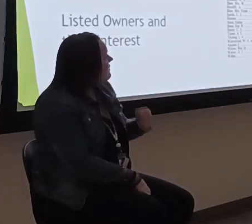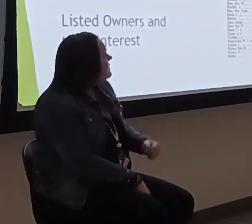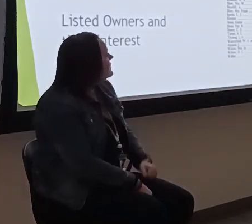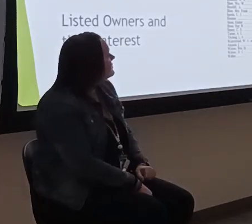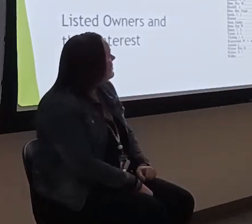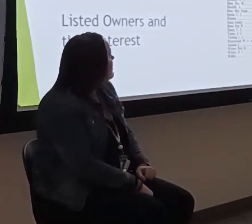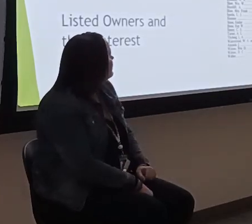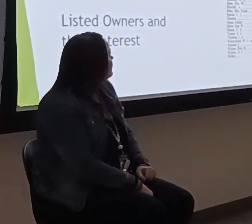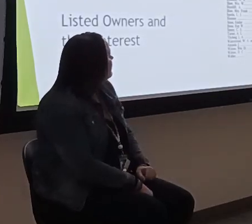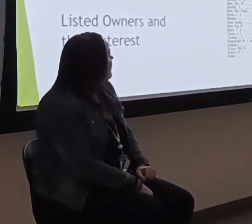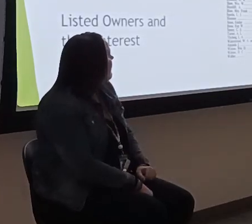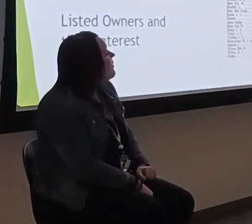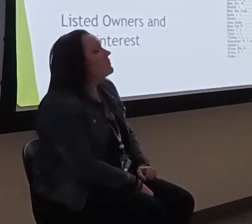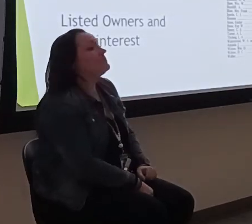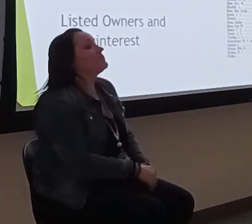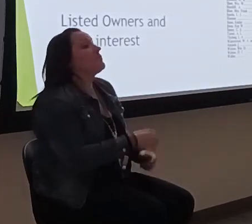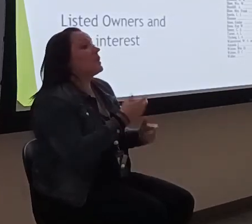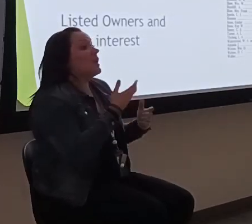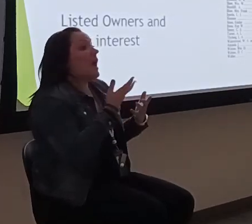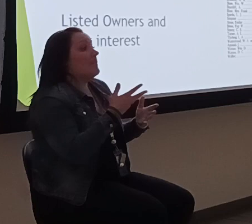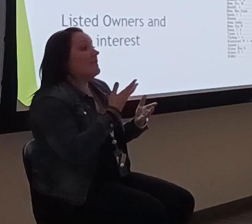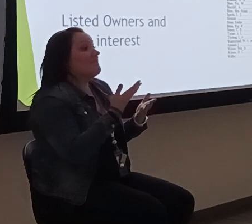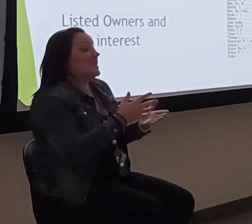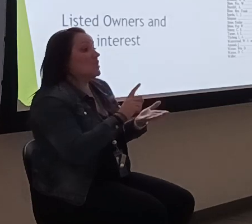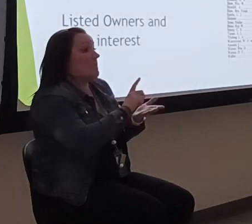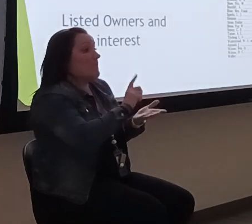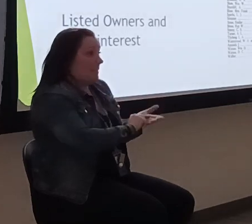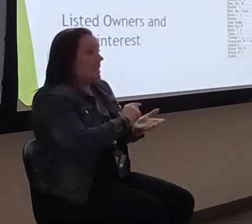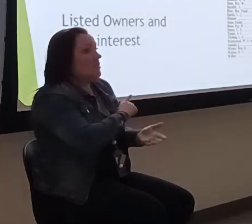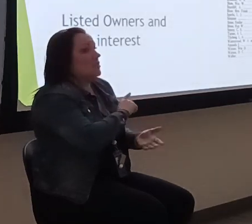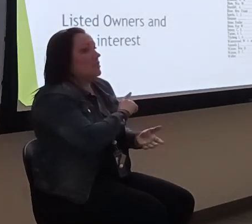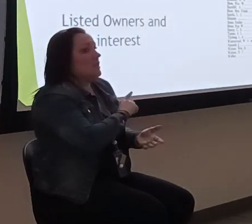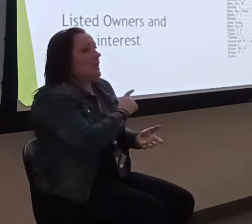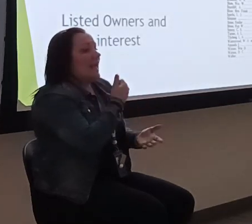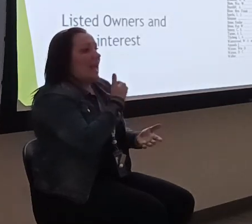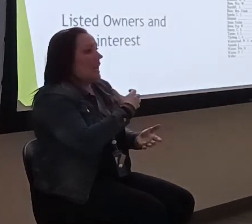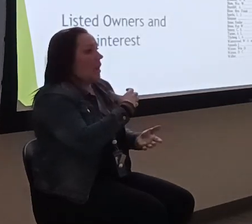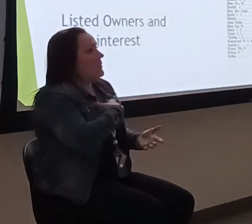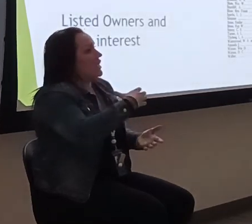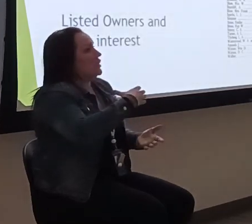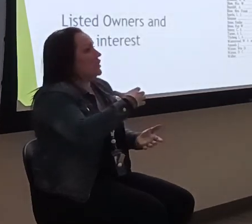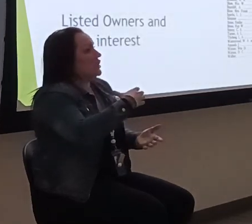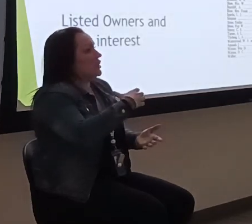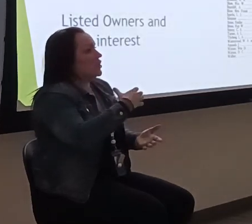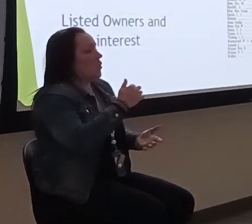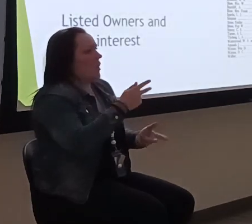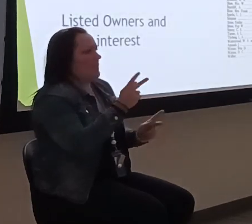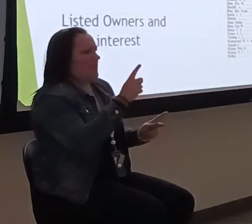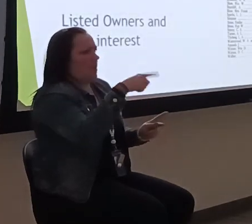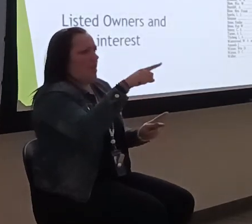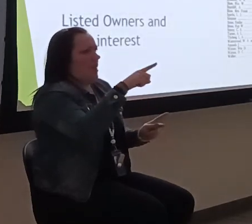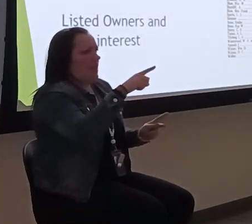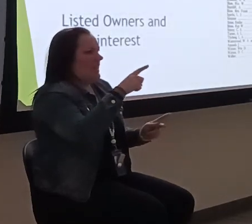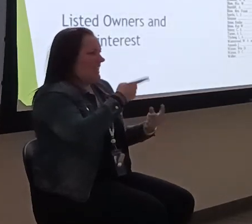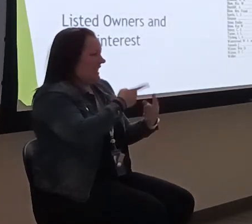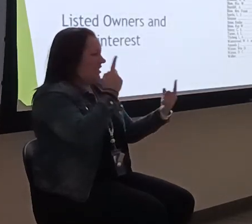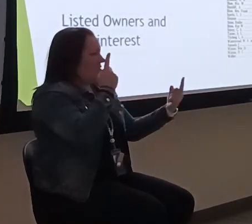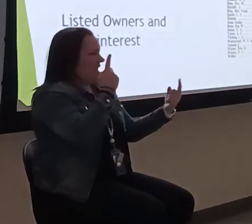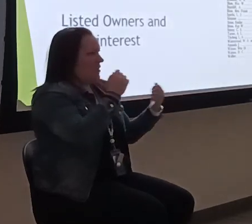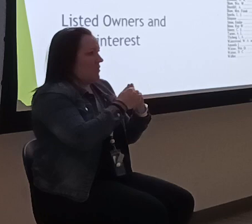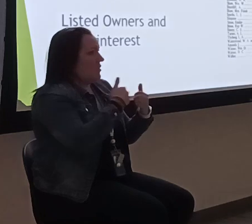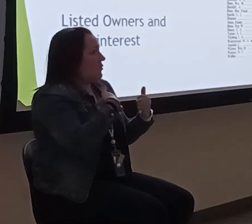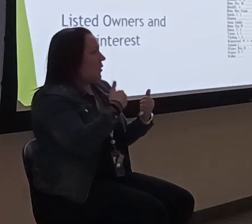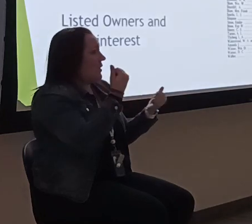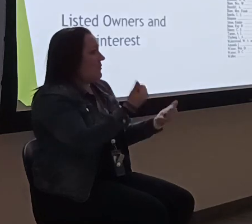So then, once this was published, if there were any objections or people didn't agree with what